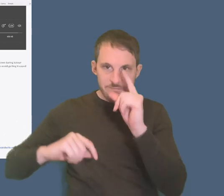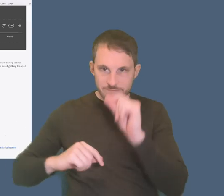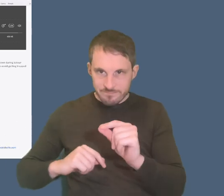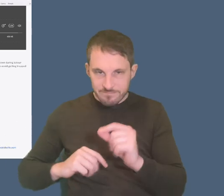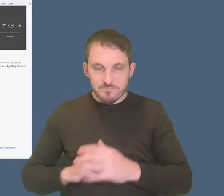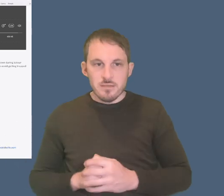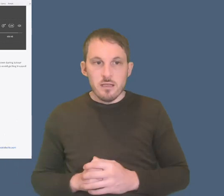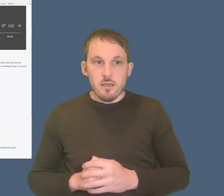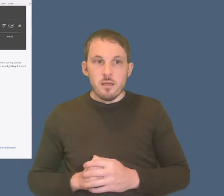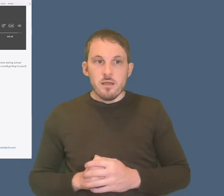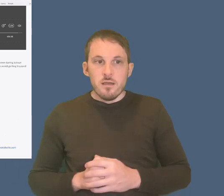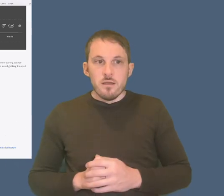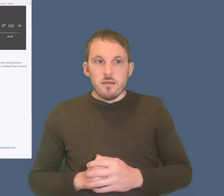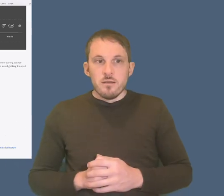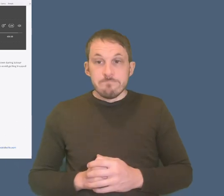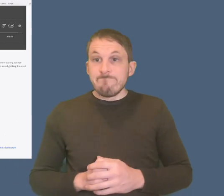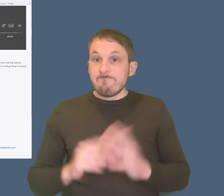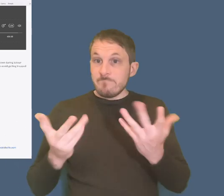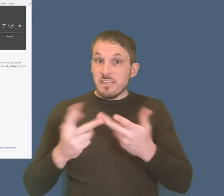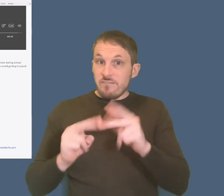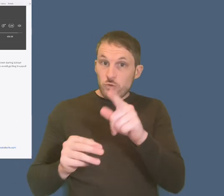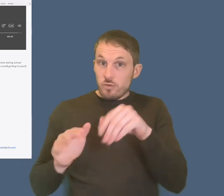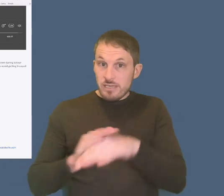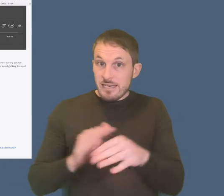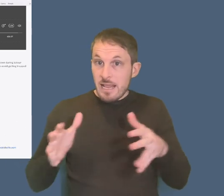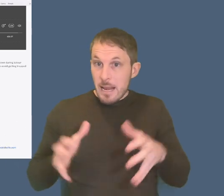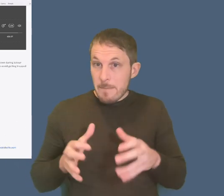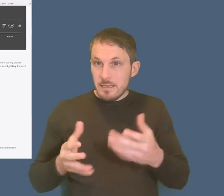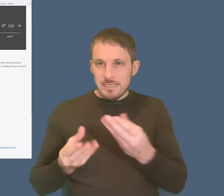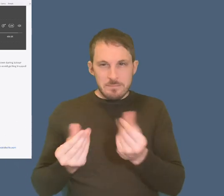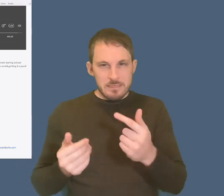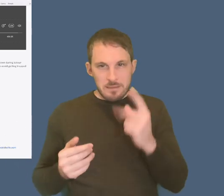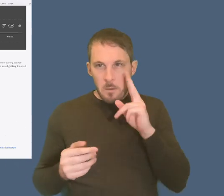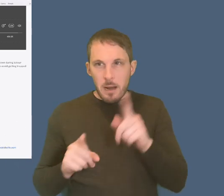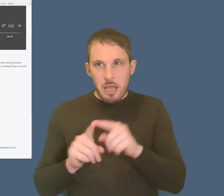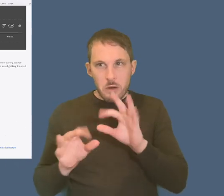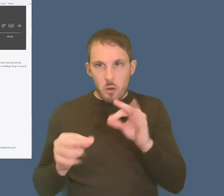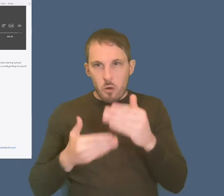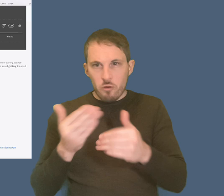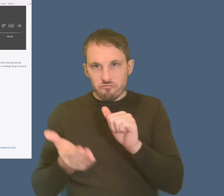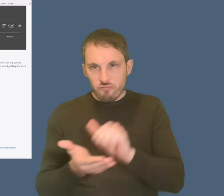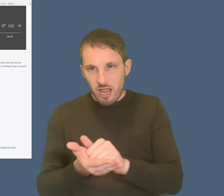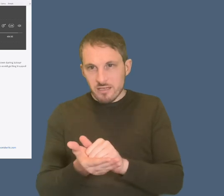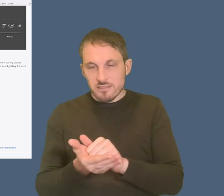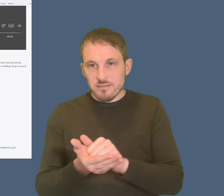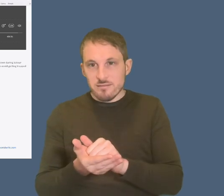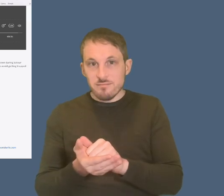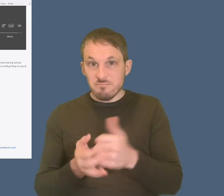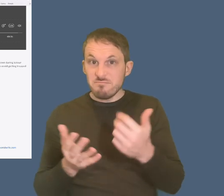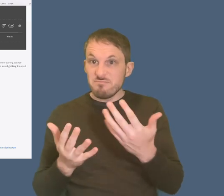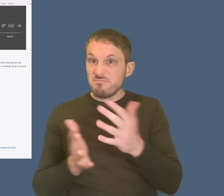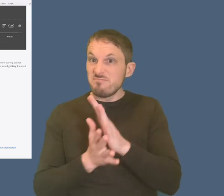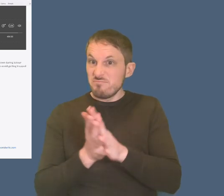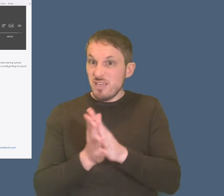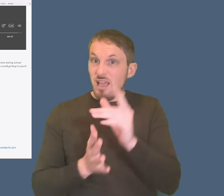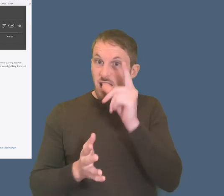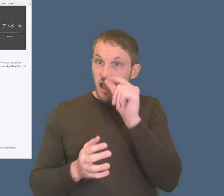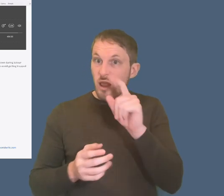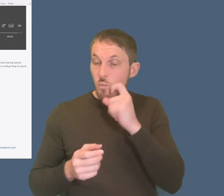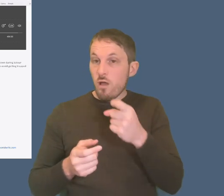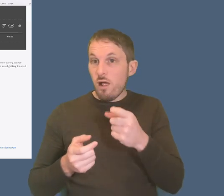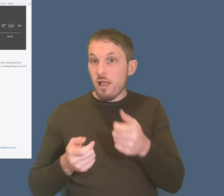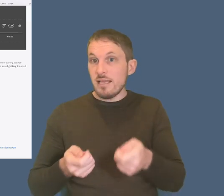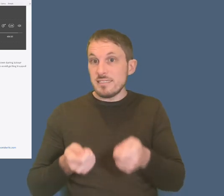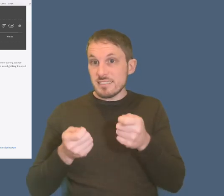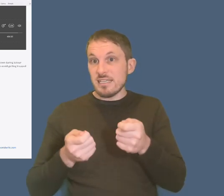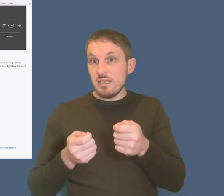something seems to be not going right according to your care provider, they will likely escalate your care